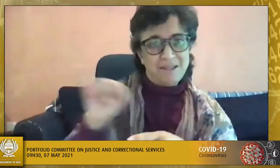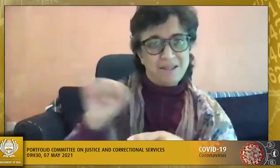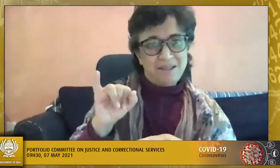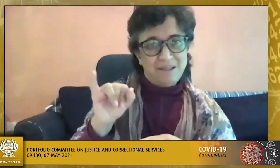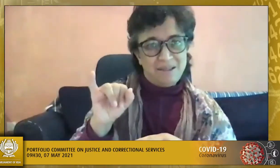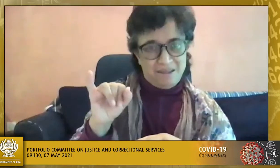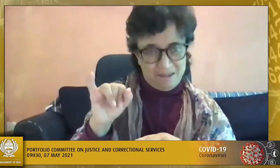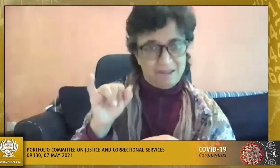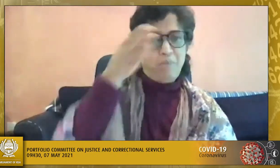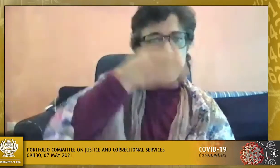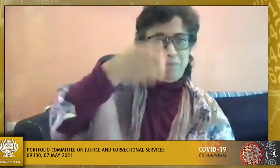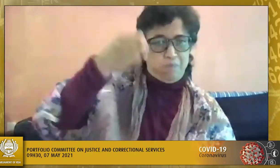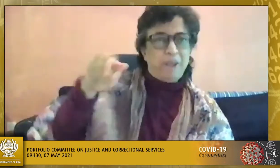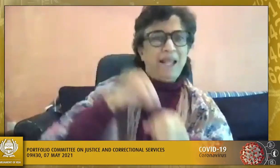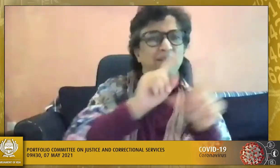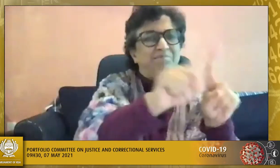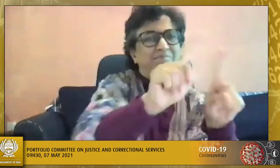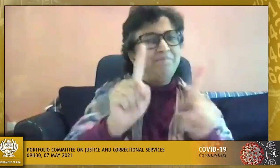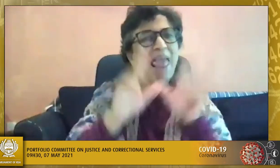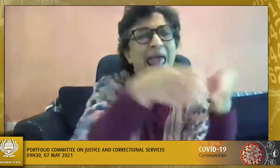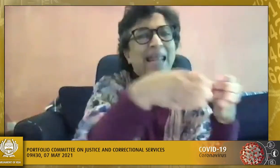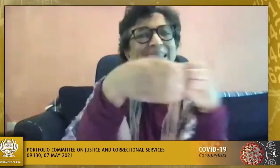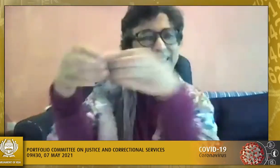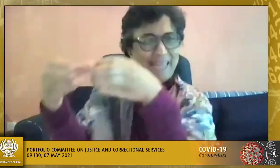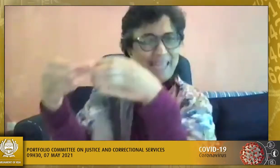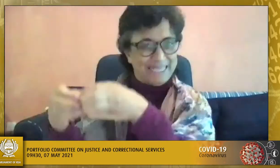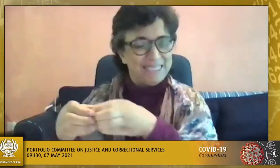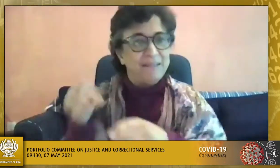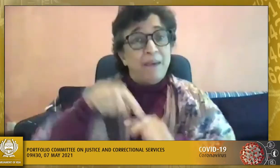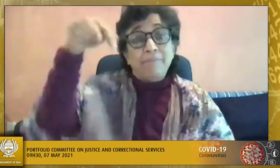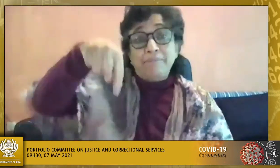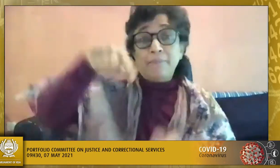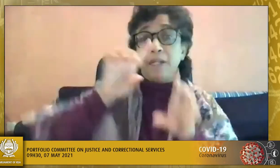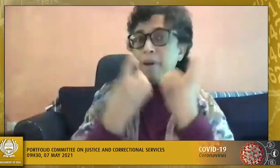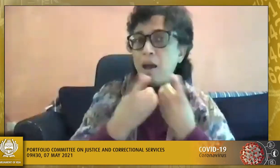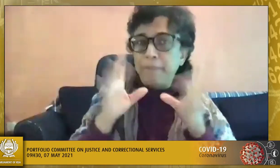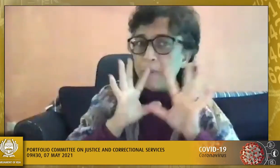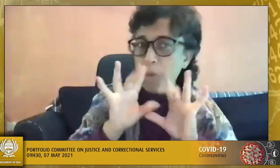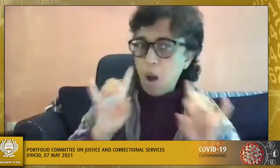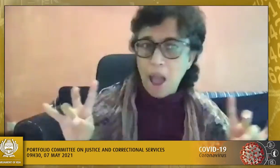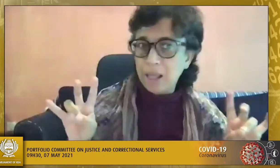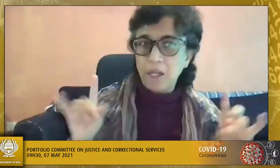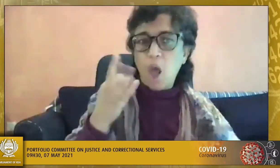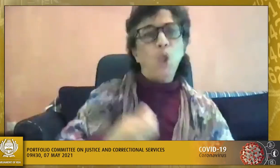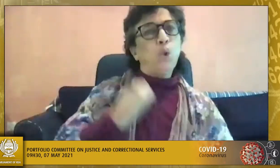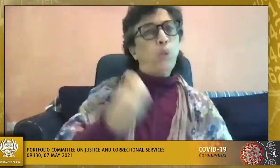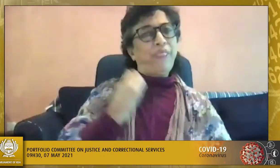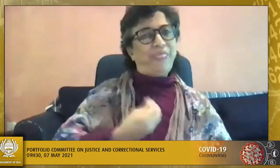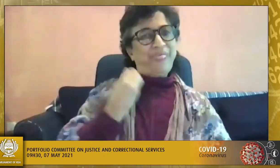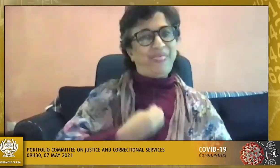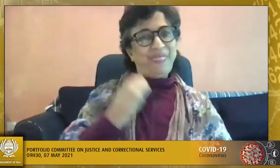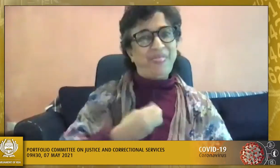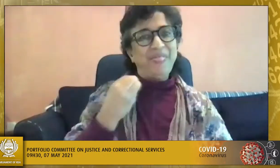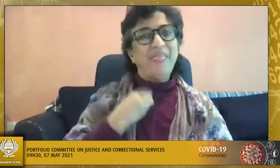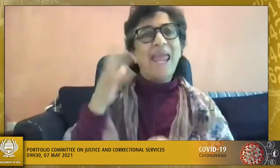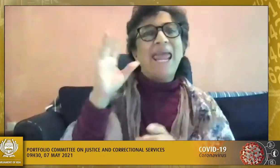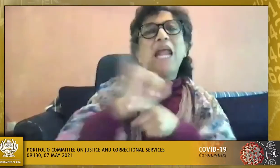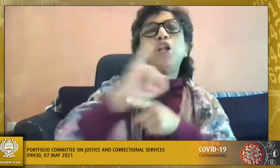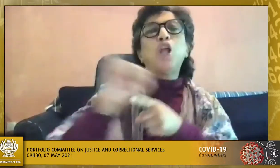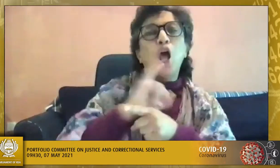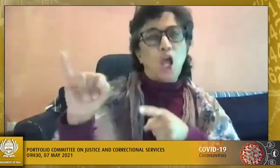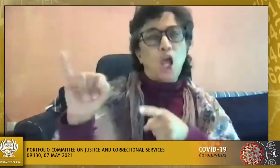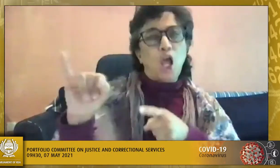and then for years we've been hearing about youth interns um in different from in different departments